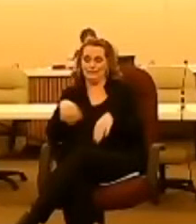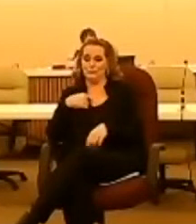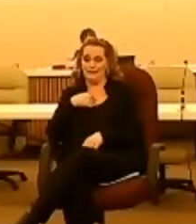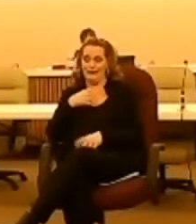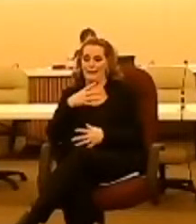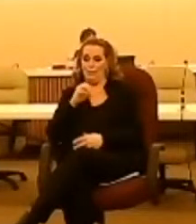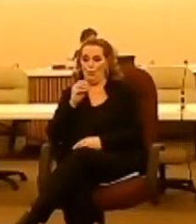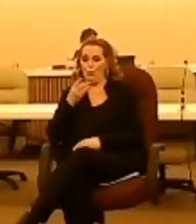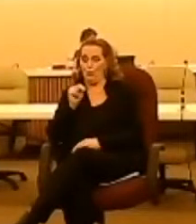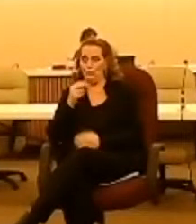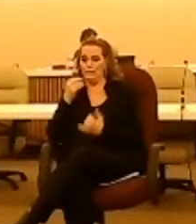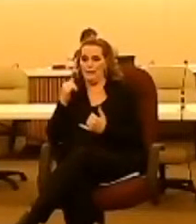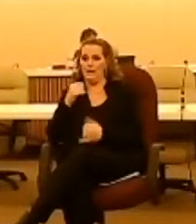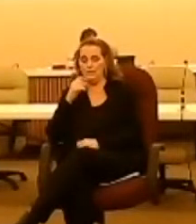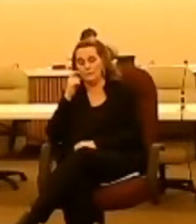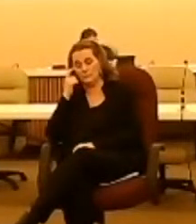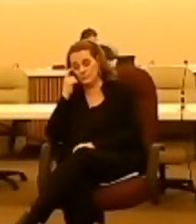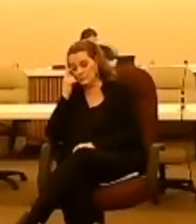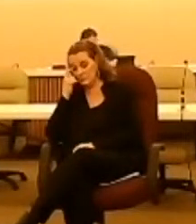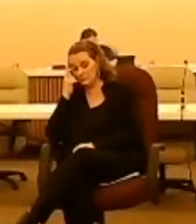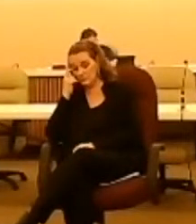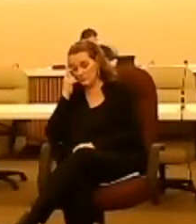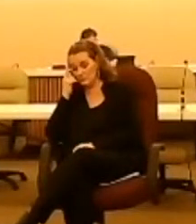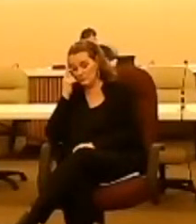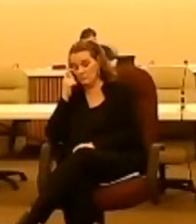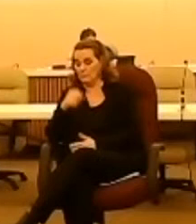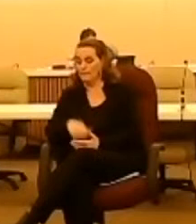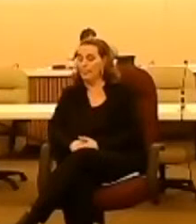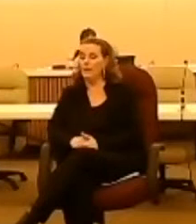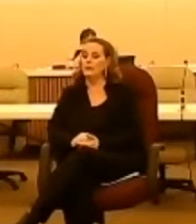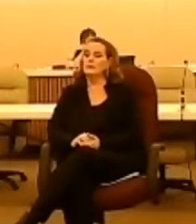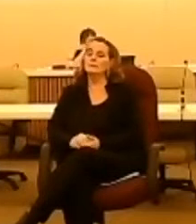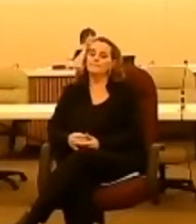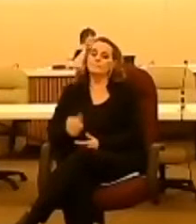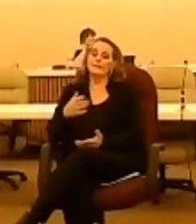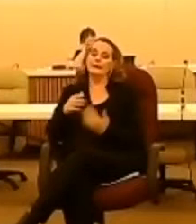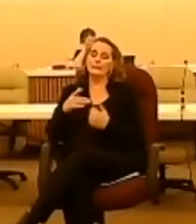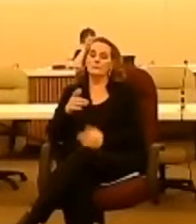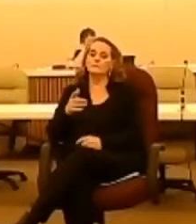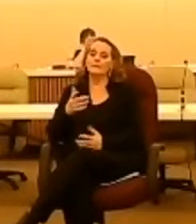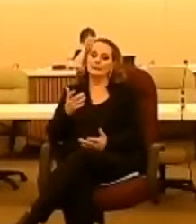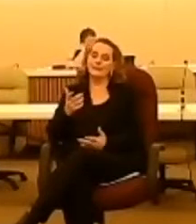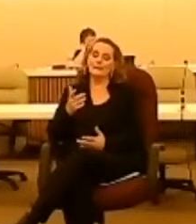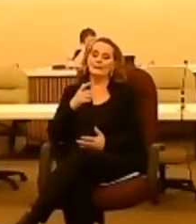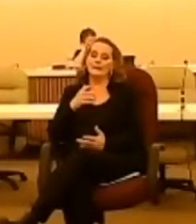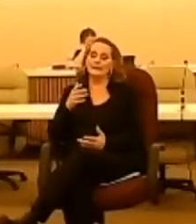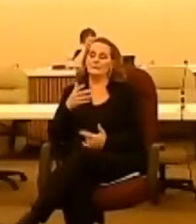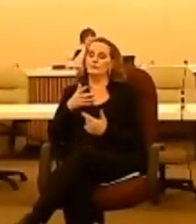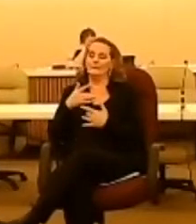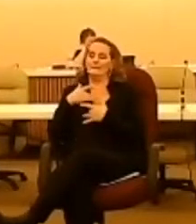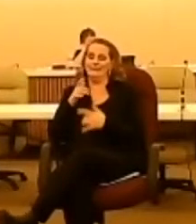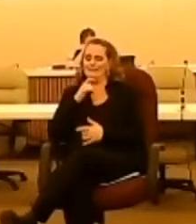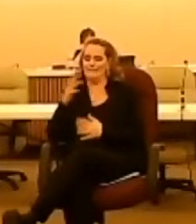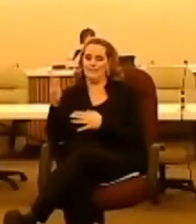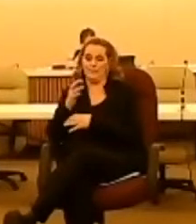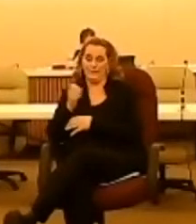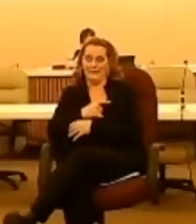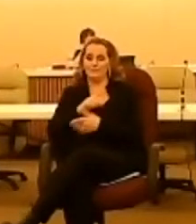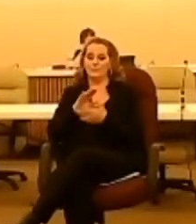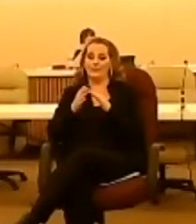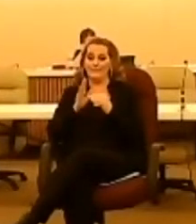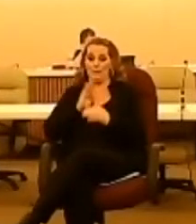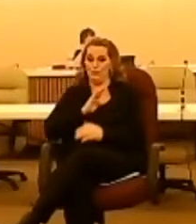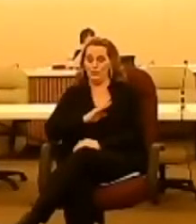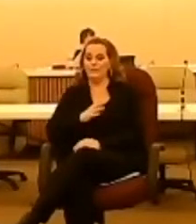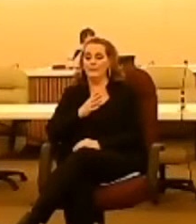Been there. Yeah, I've been there. So like I said, it's unusual that it came back to the town board. And